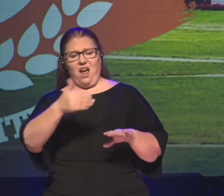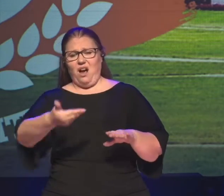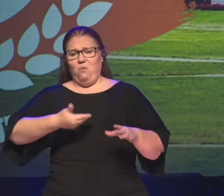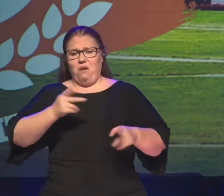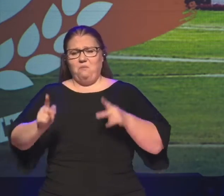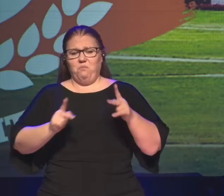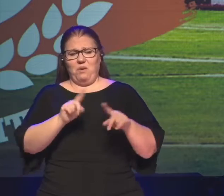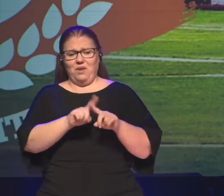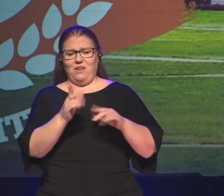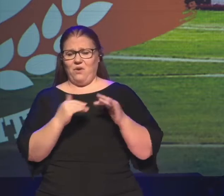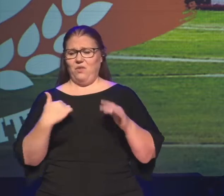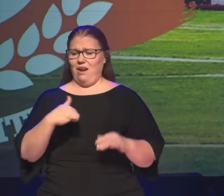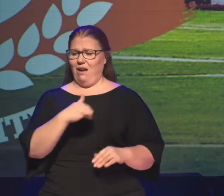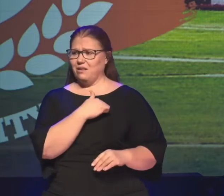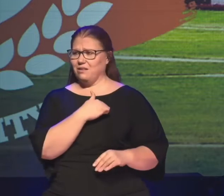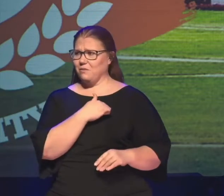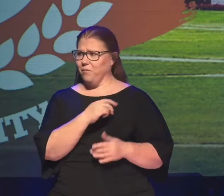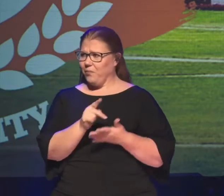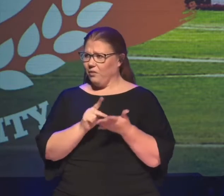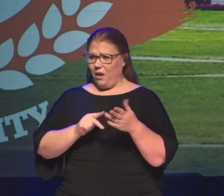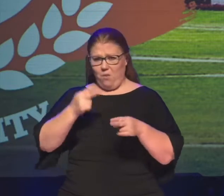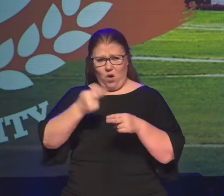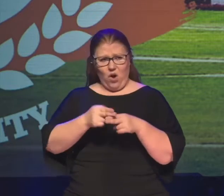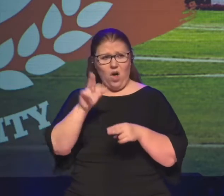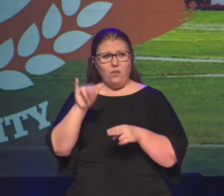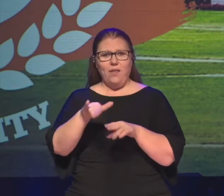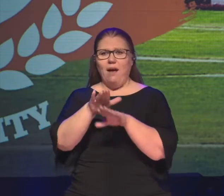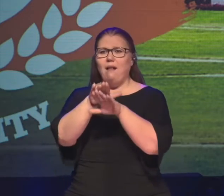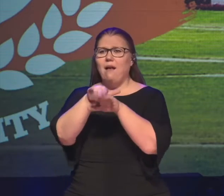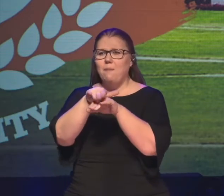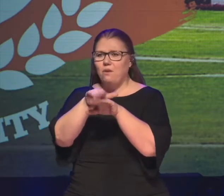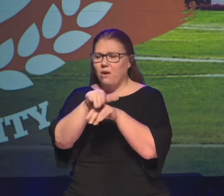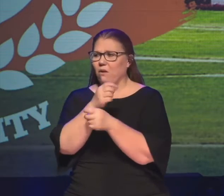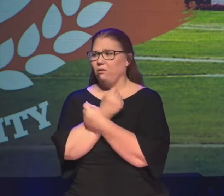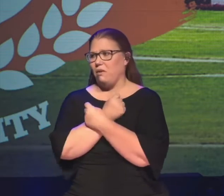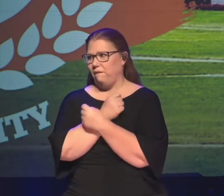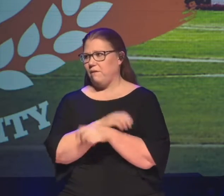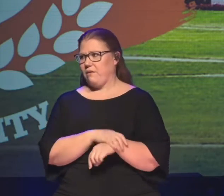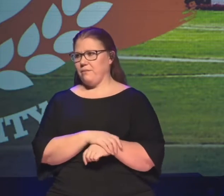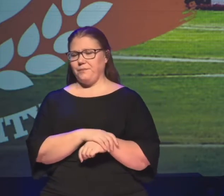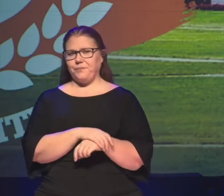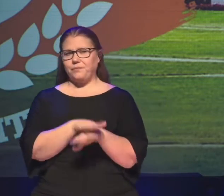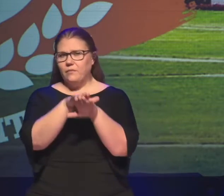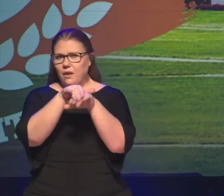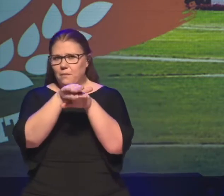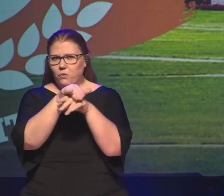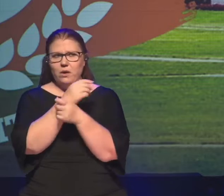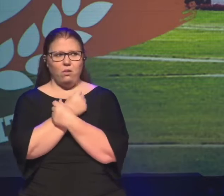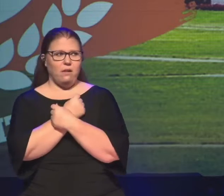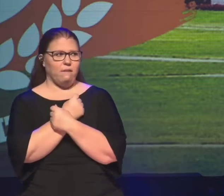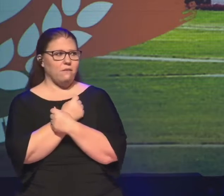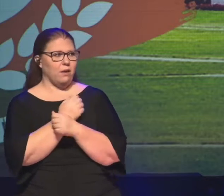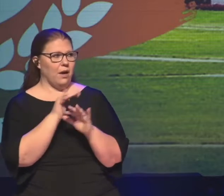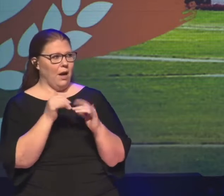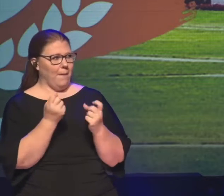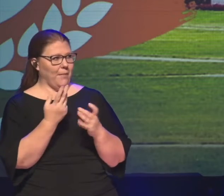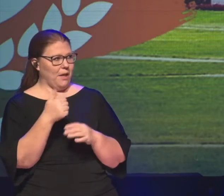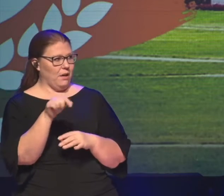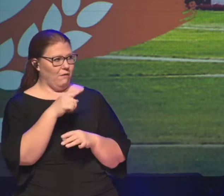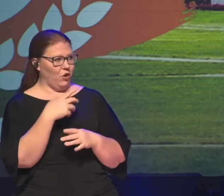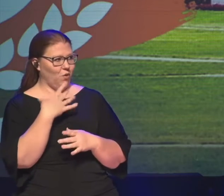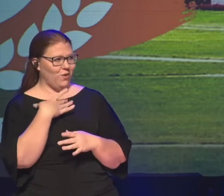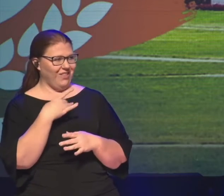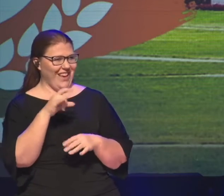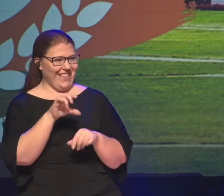are different than us. Paul would call this hypocritical love. Hypocritical love. How many of y'all like that word in the